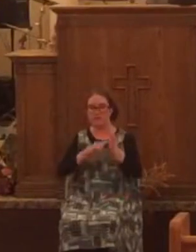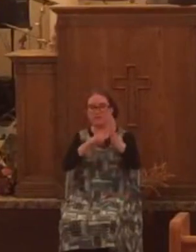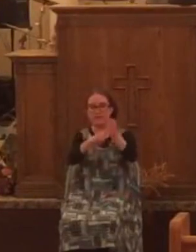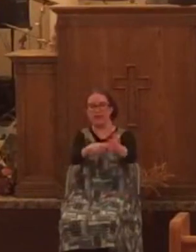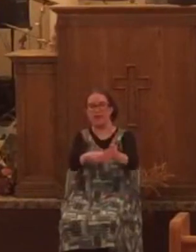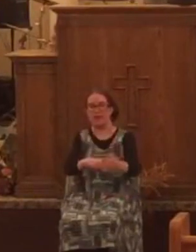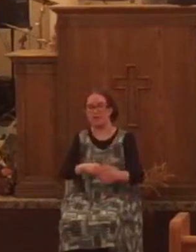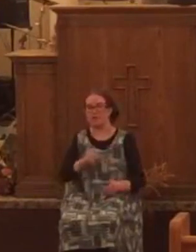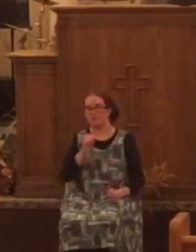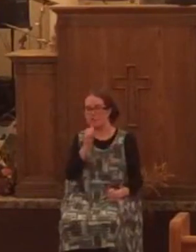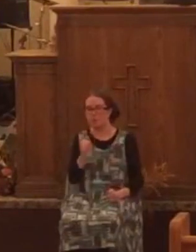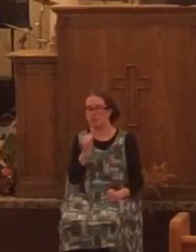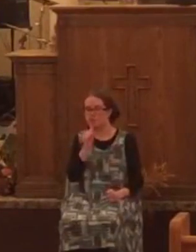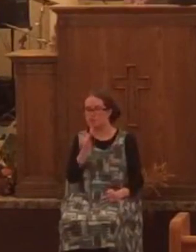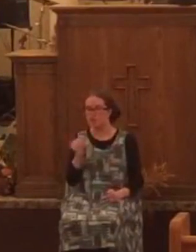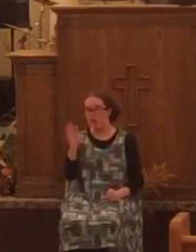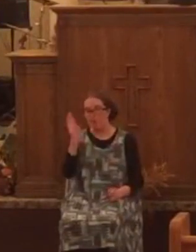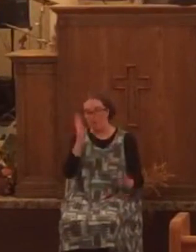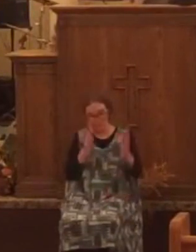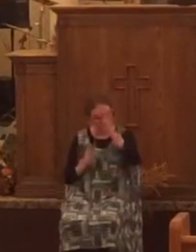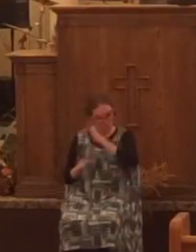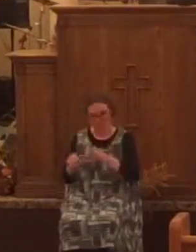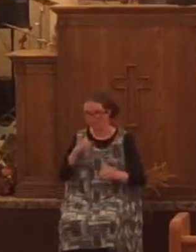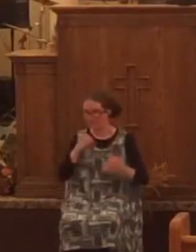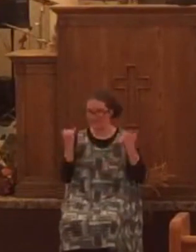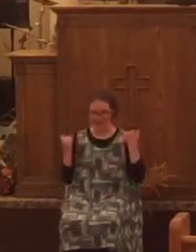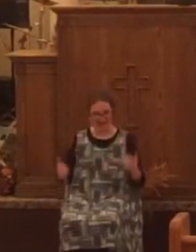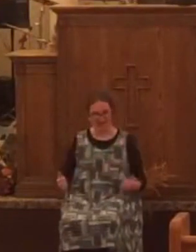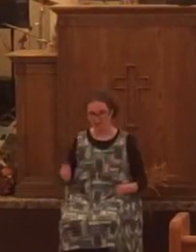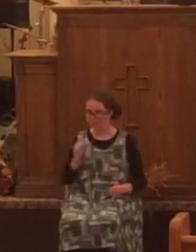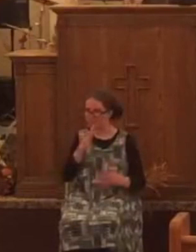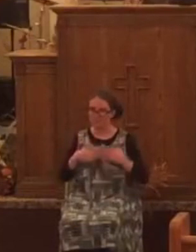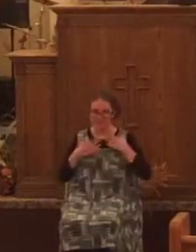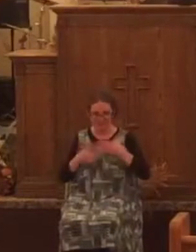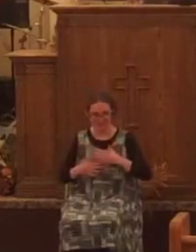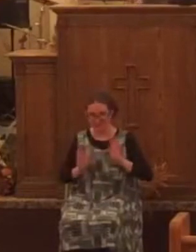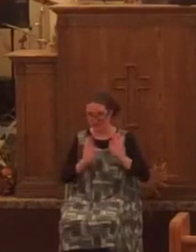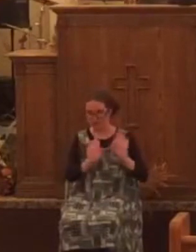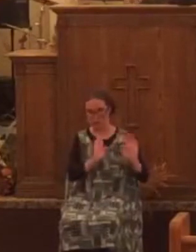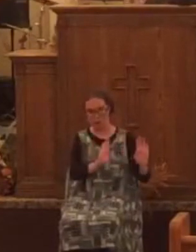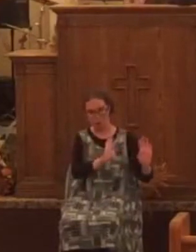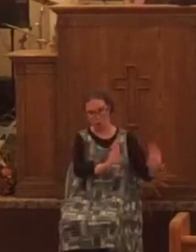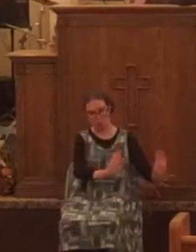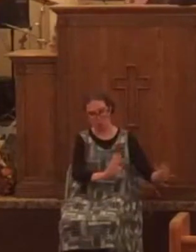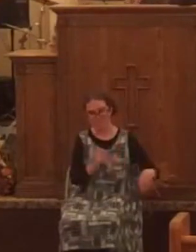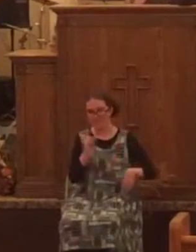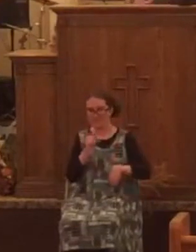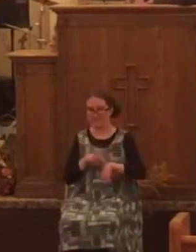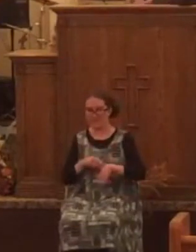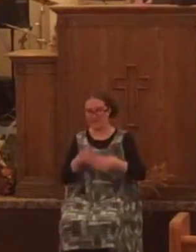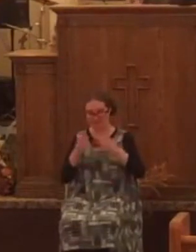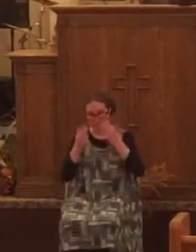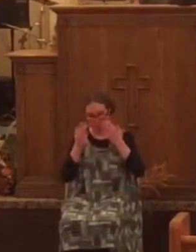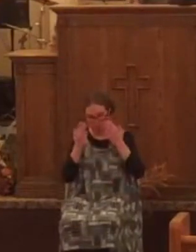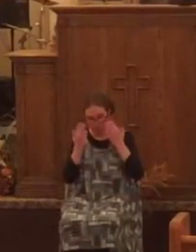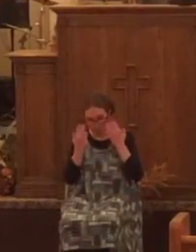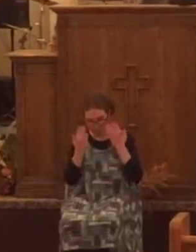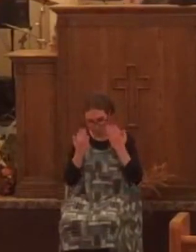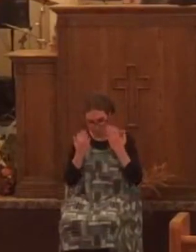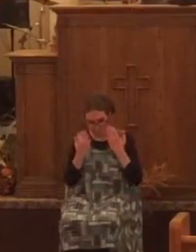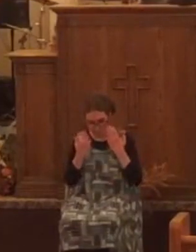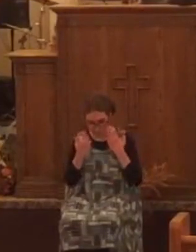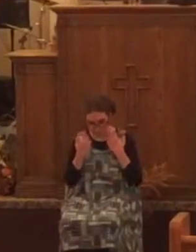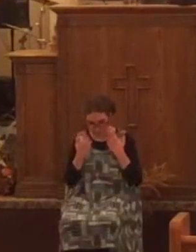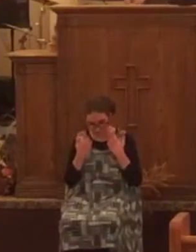sign. Don't bother me right now. Don't please give me a season to mourn. Right. Give